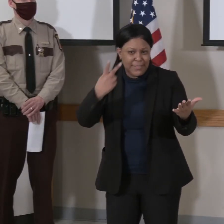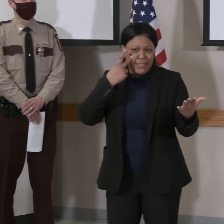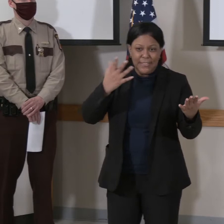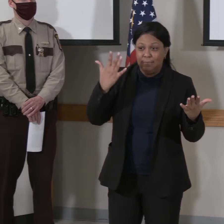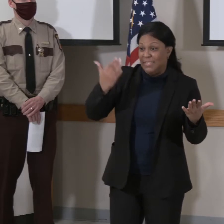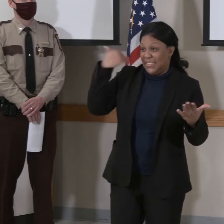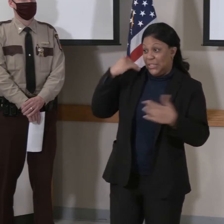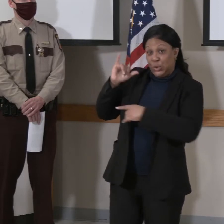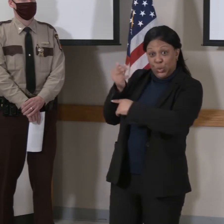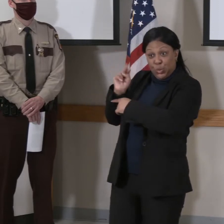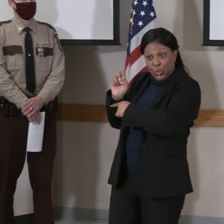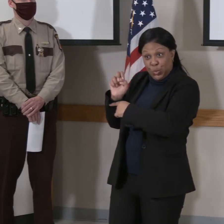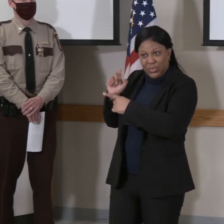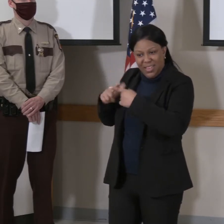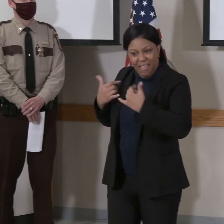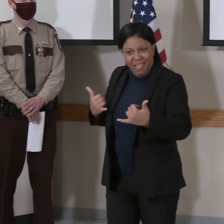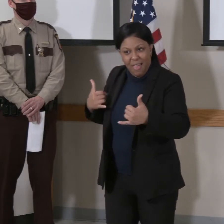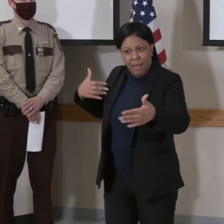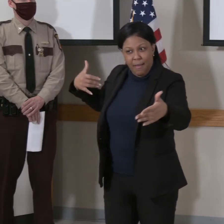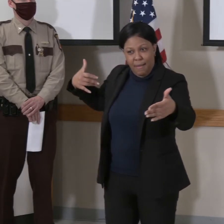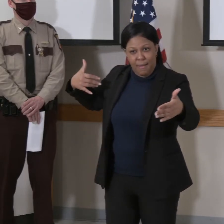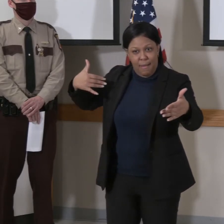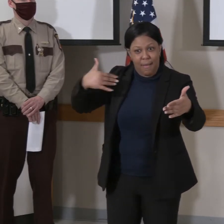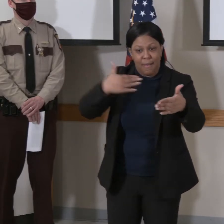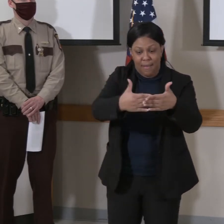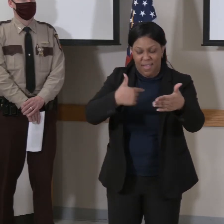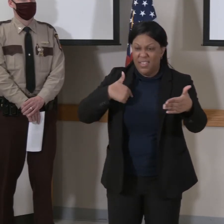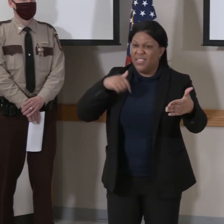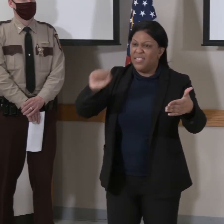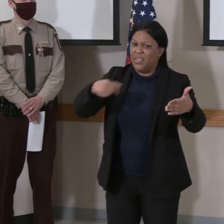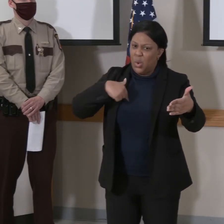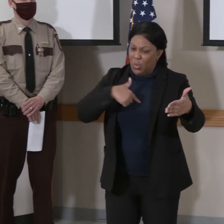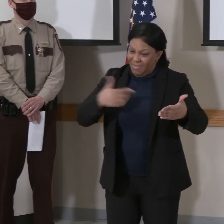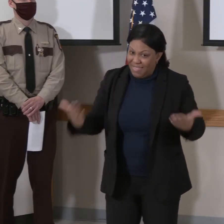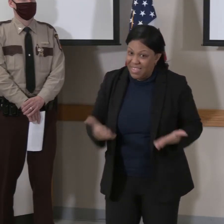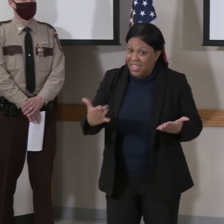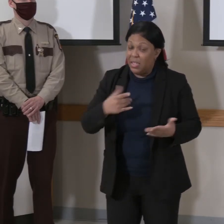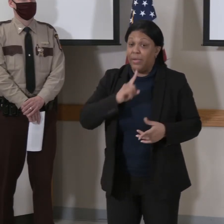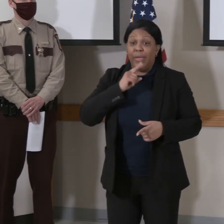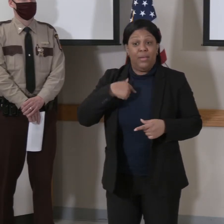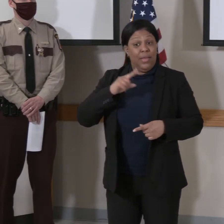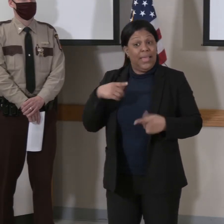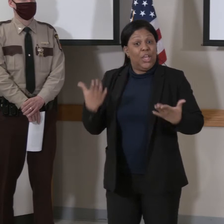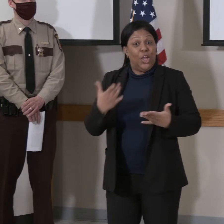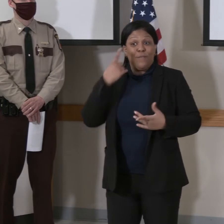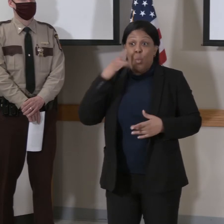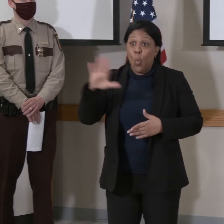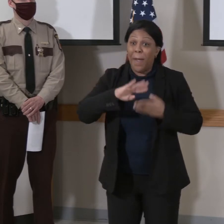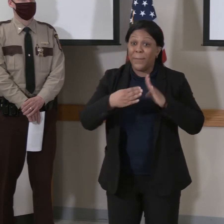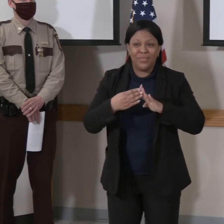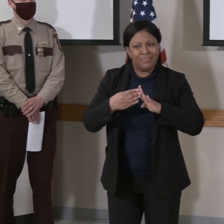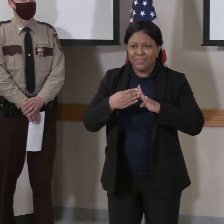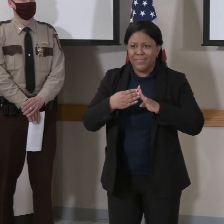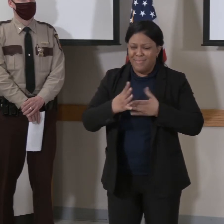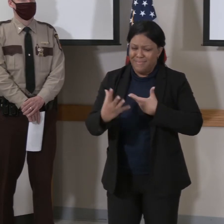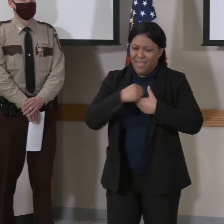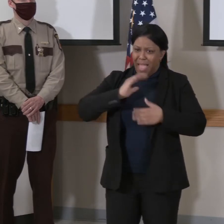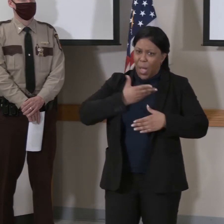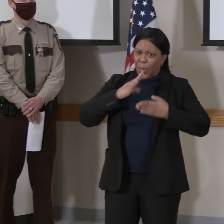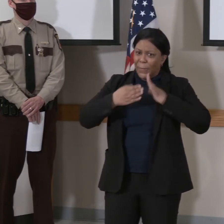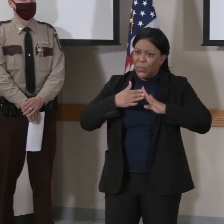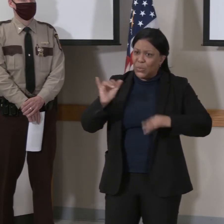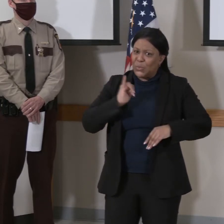we stand watch over your communities, we are standing watch over our communities, our families, our friends, and